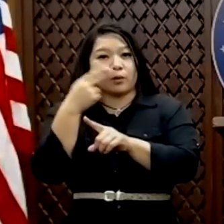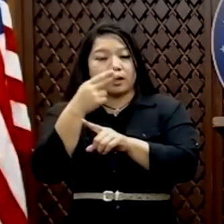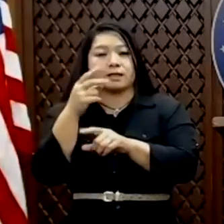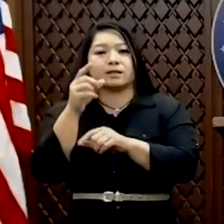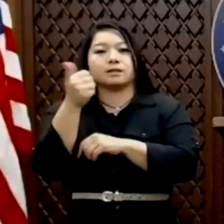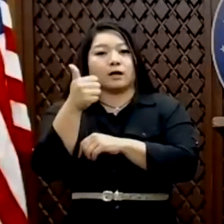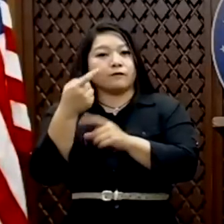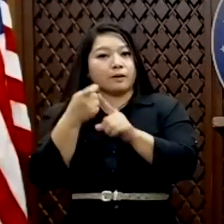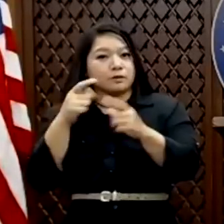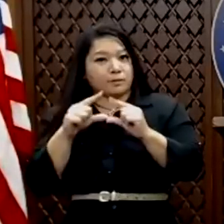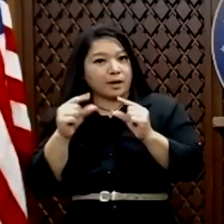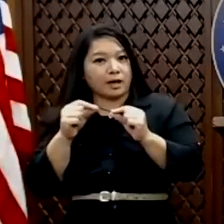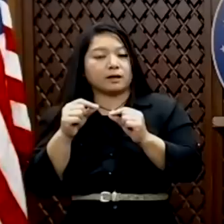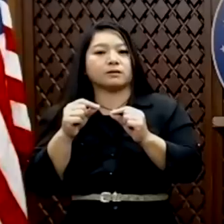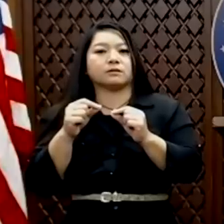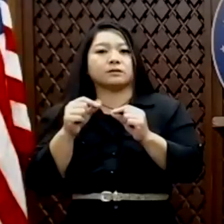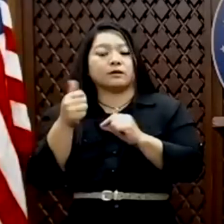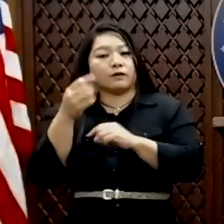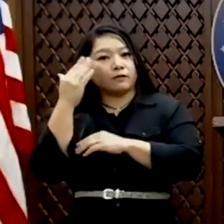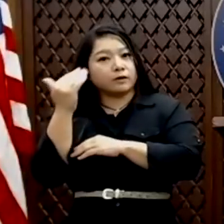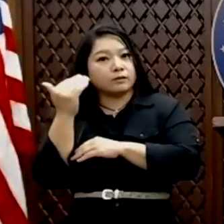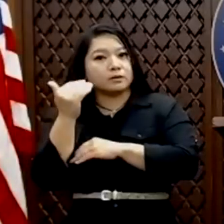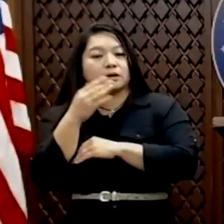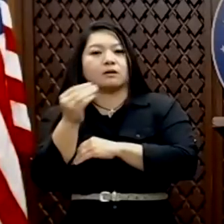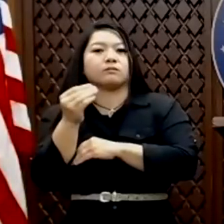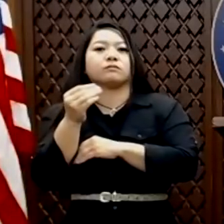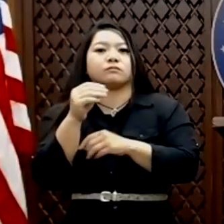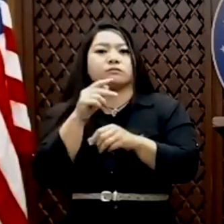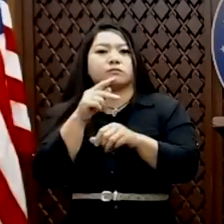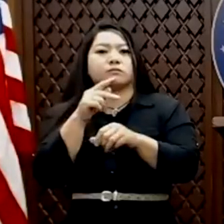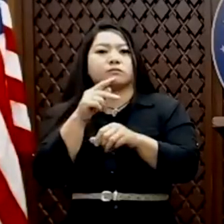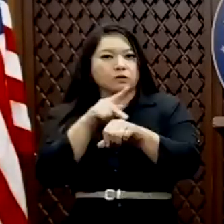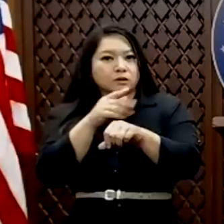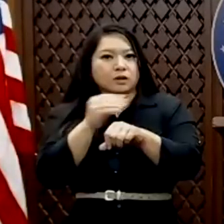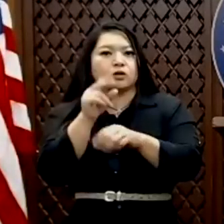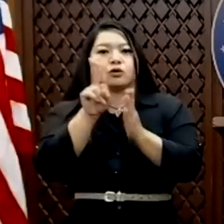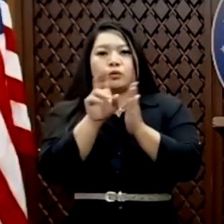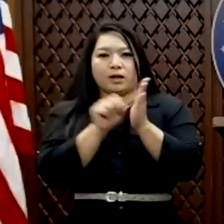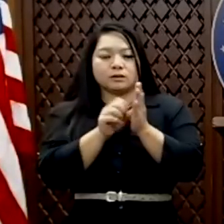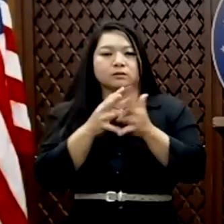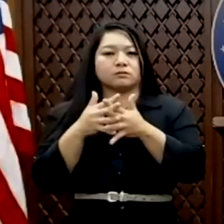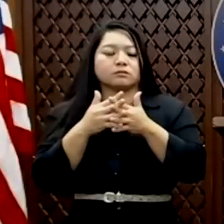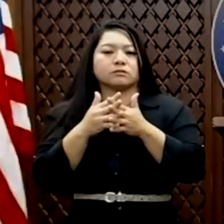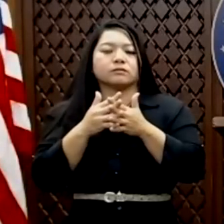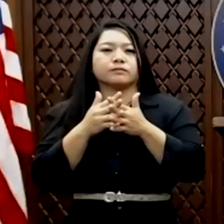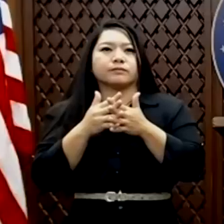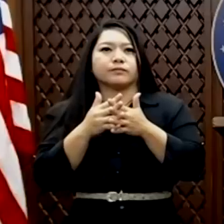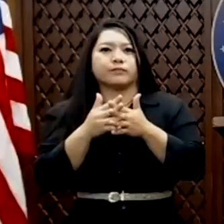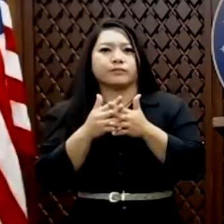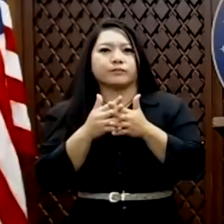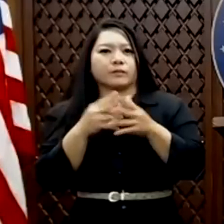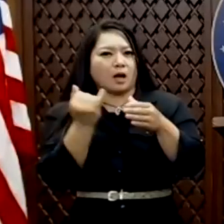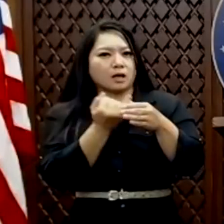the Philippines, 1 from Singapore, and 2 from the US mainland. In regards to the